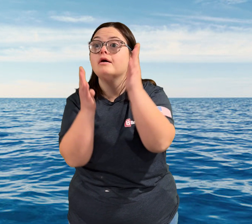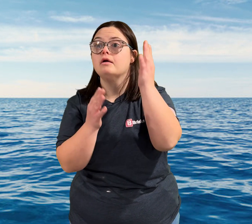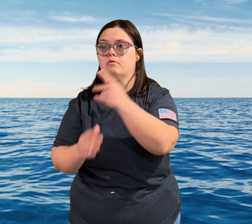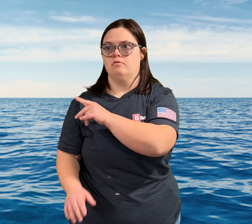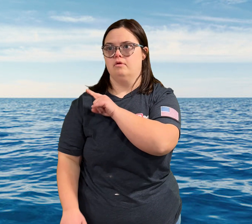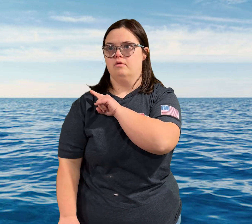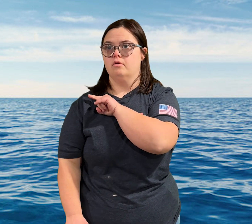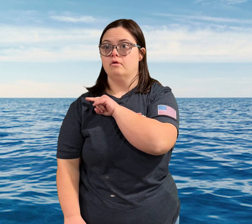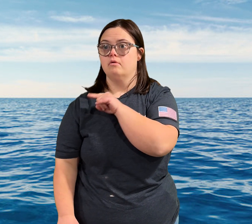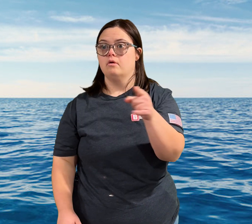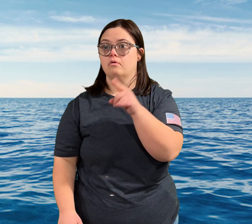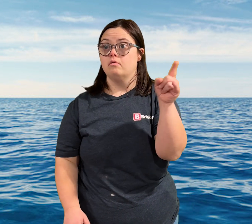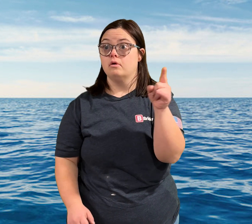it the word